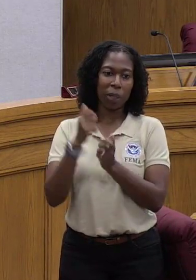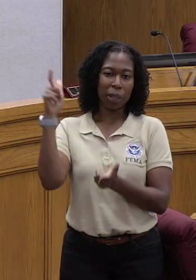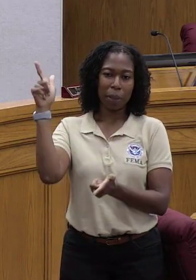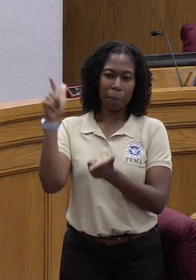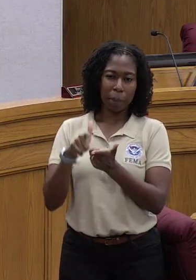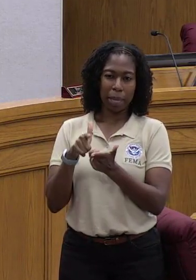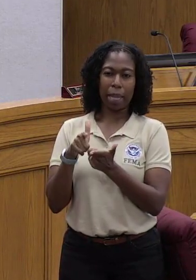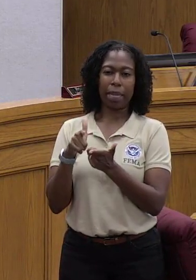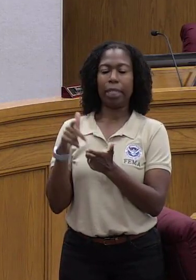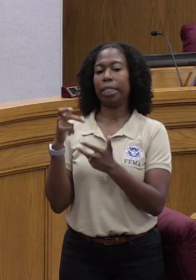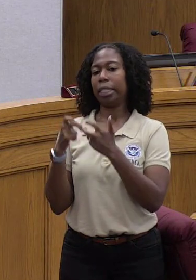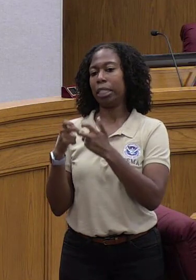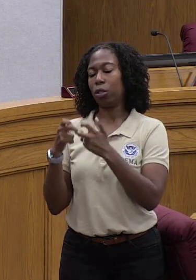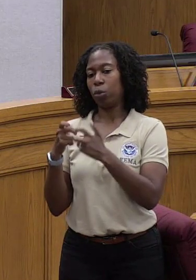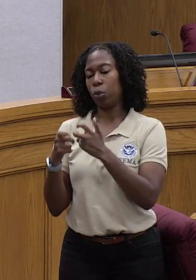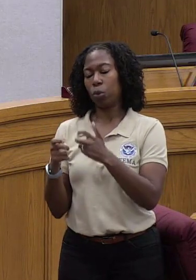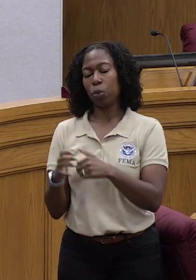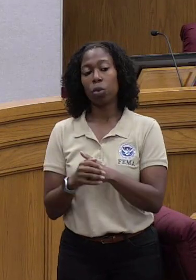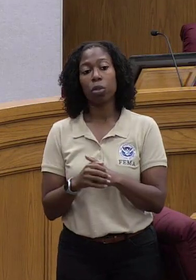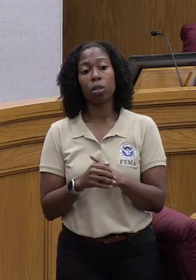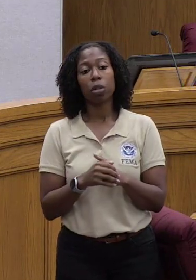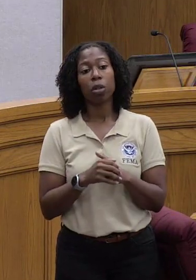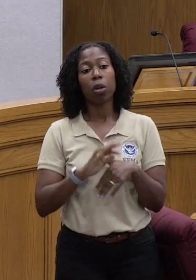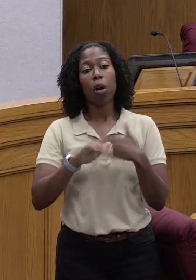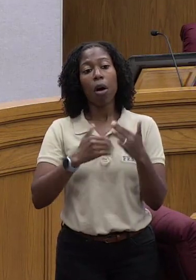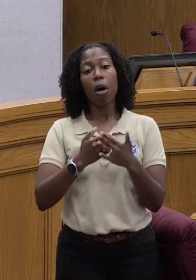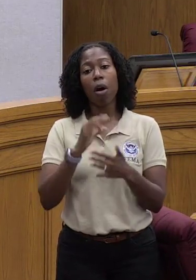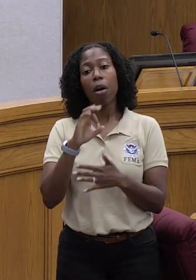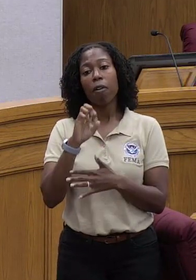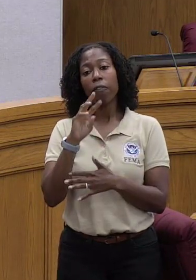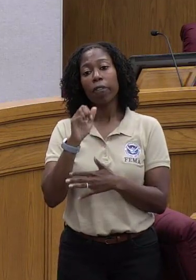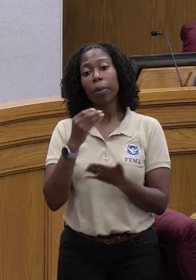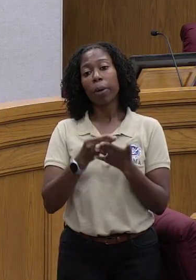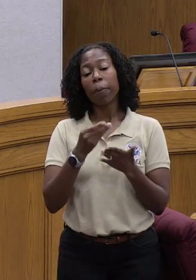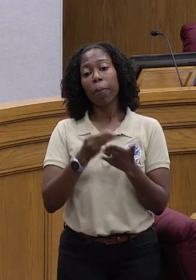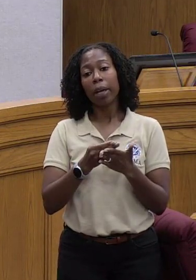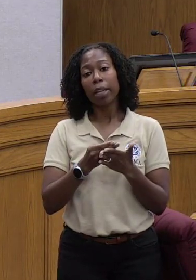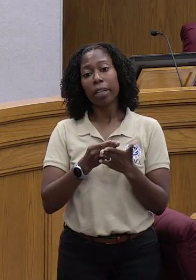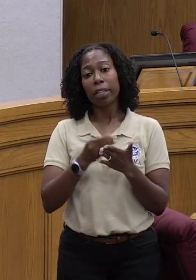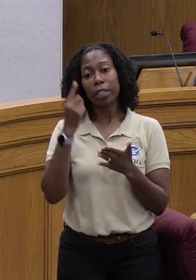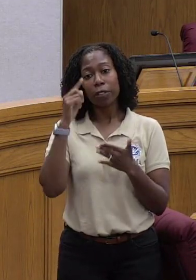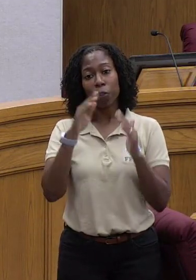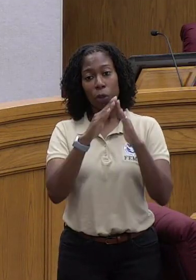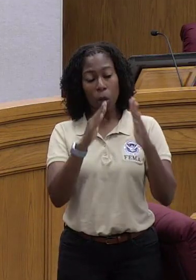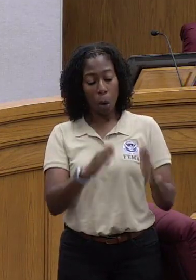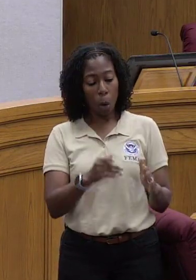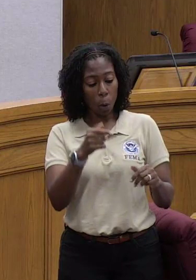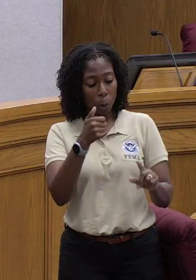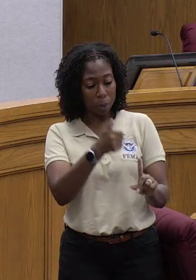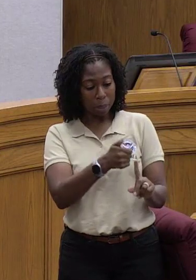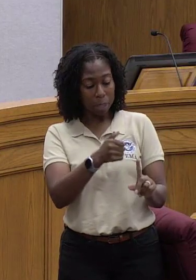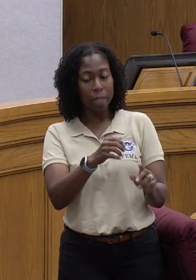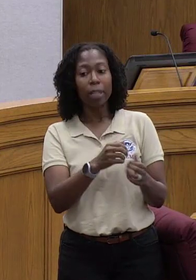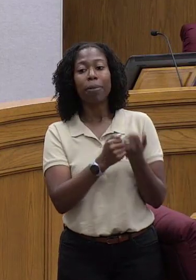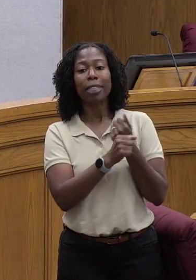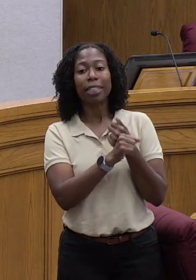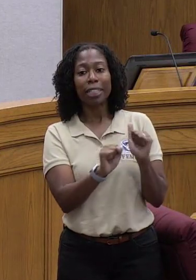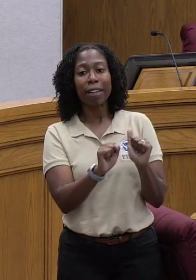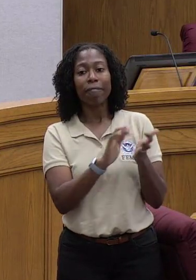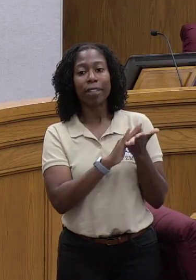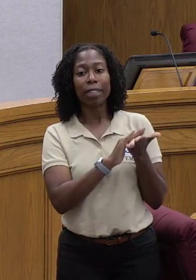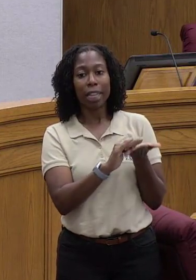All the money that FEMA is giving right now is to make the home safe and sanitary. It's really not designed to